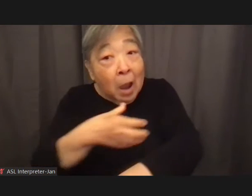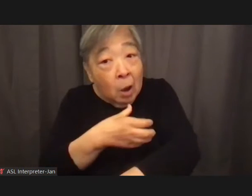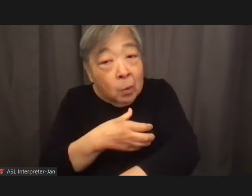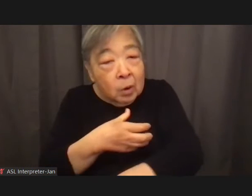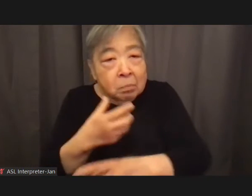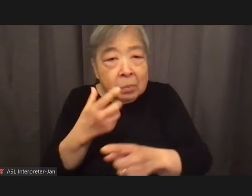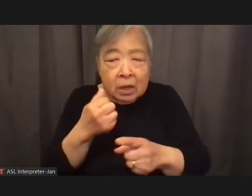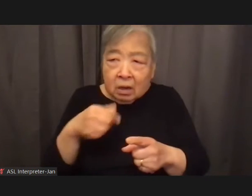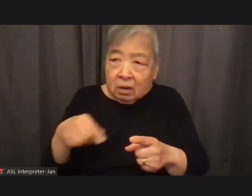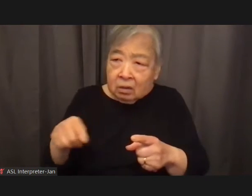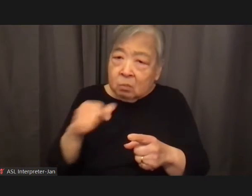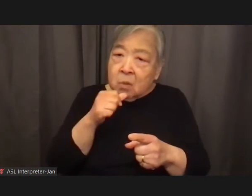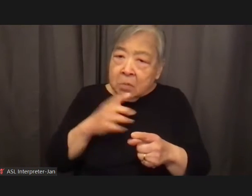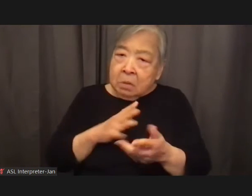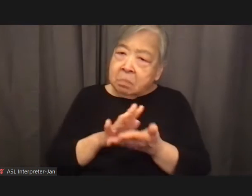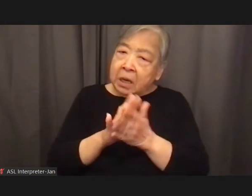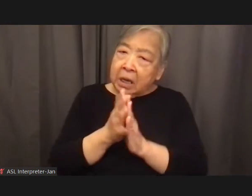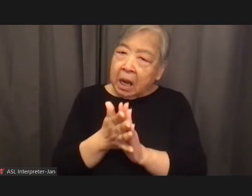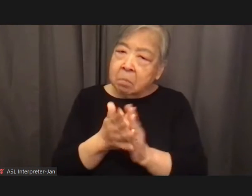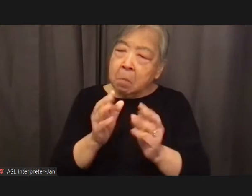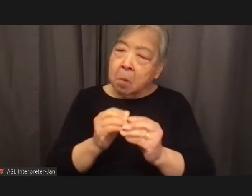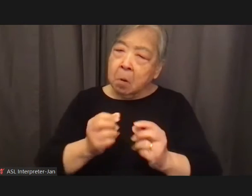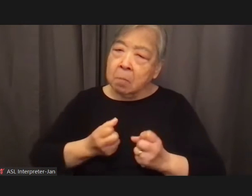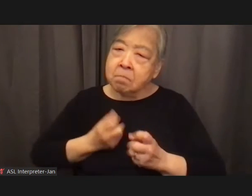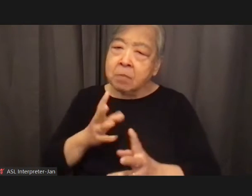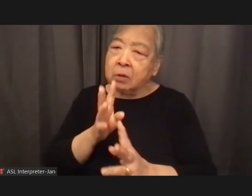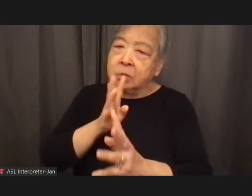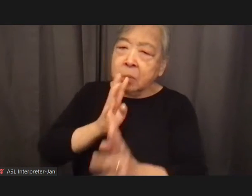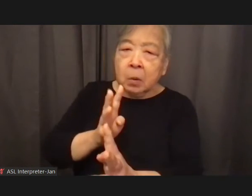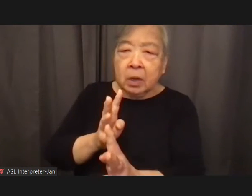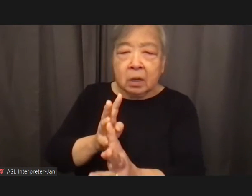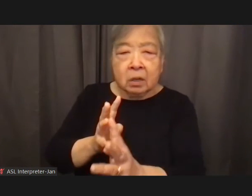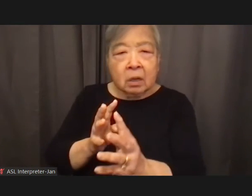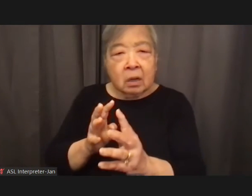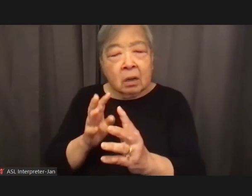more outspoken and confident, easy